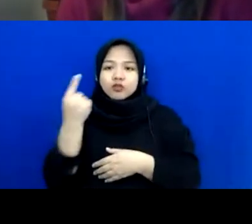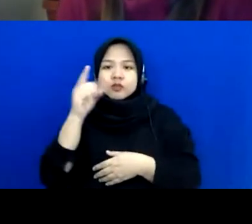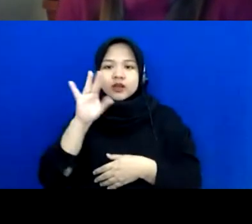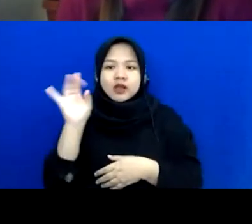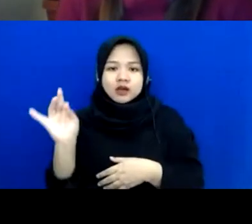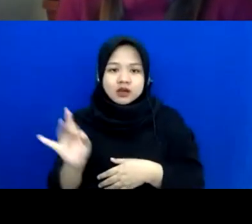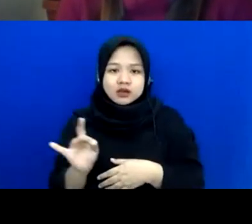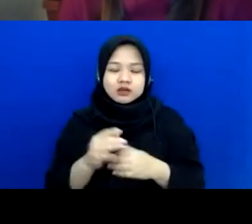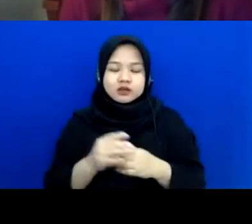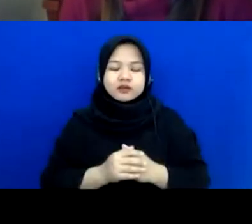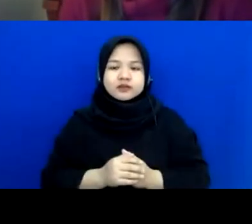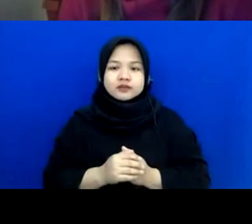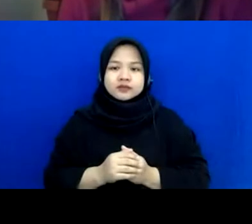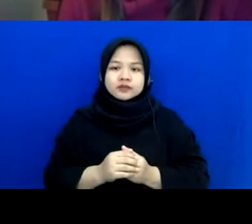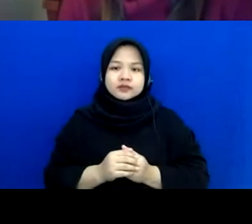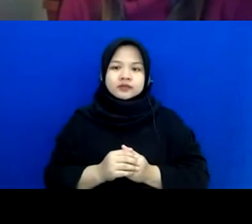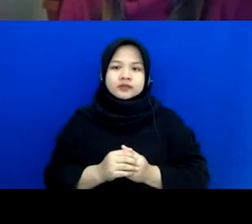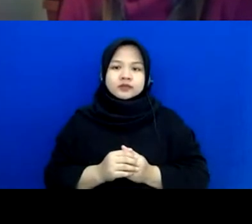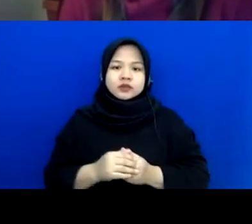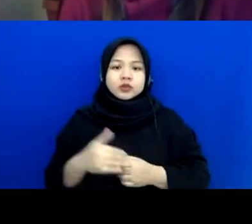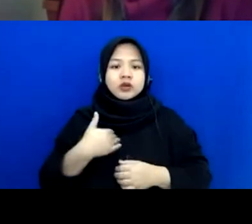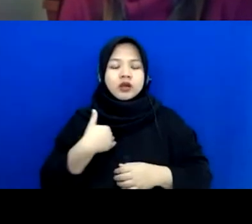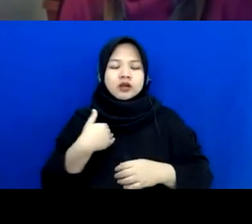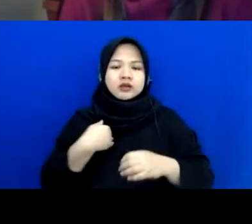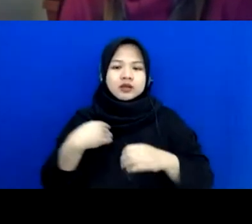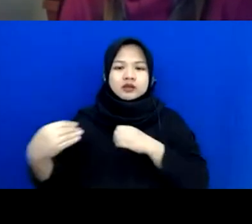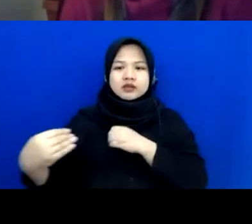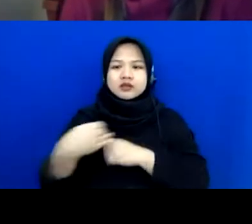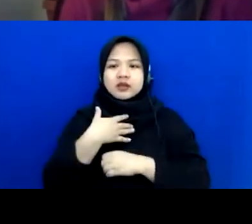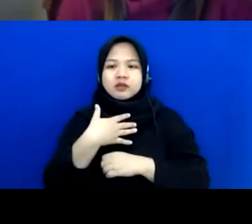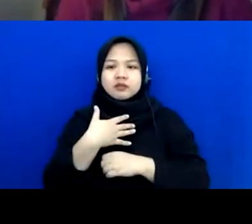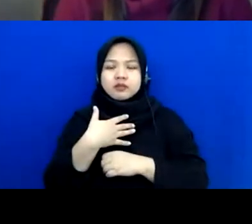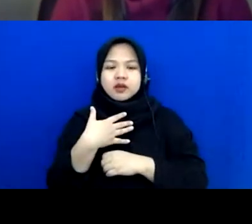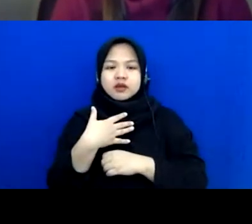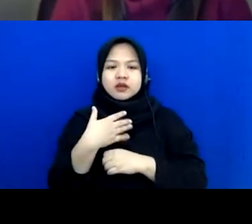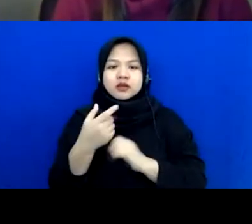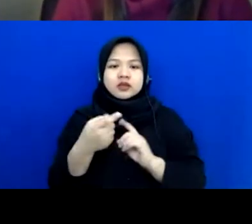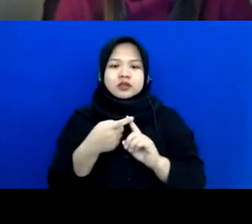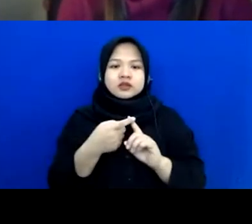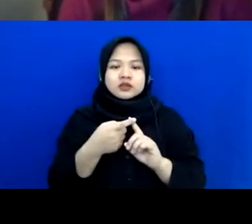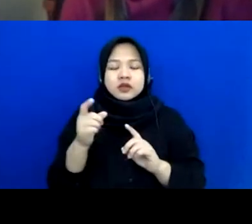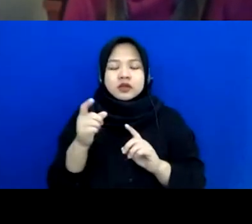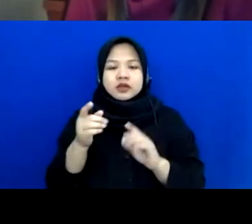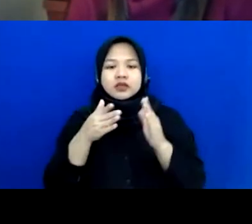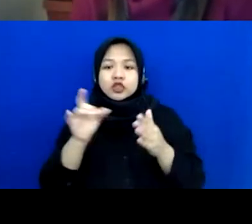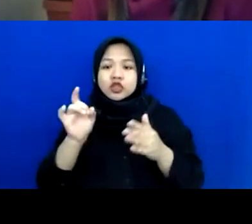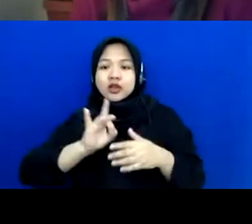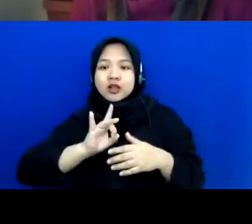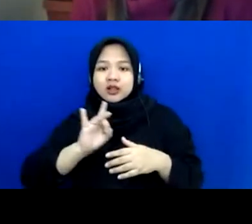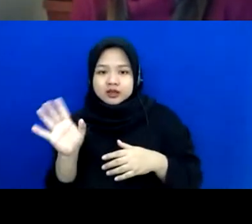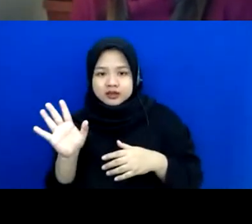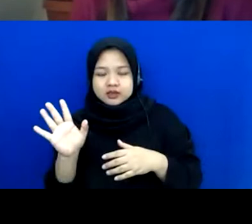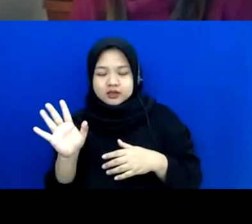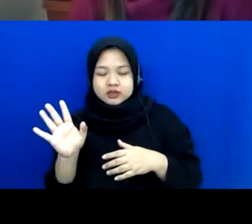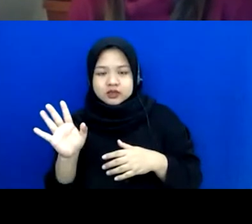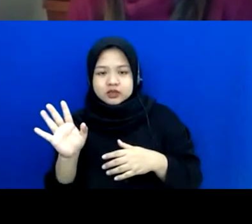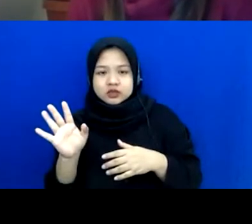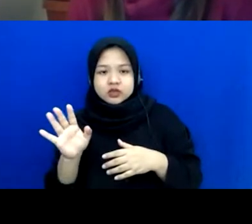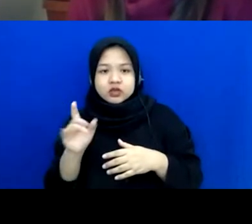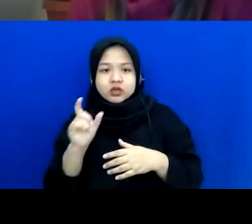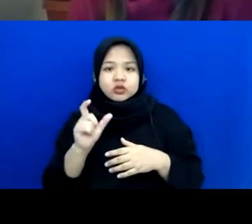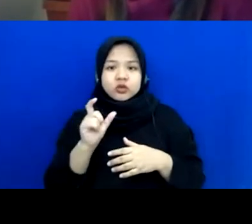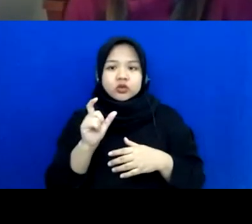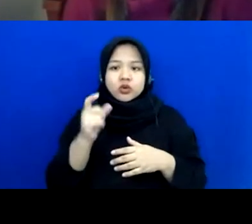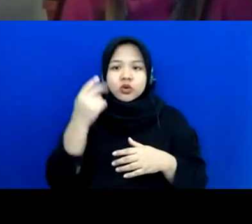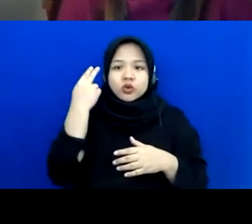been significantly impacted in many other ways as well, which I'm sure we'll be able to address